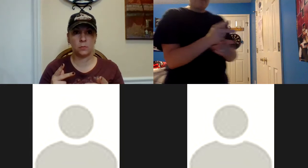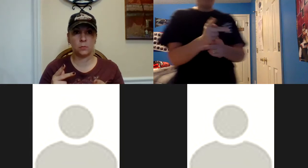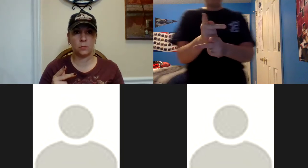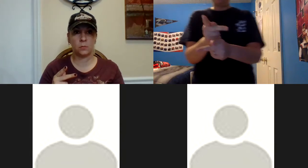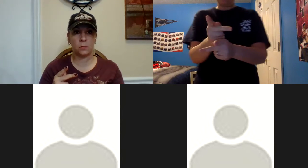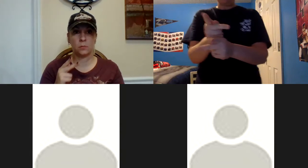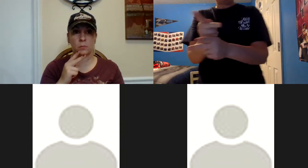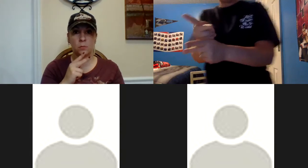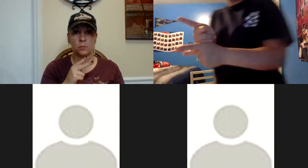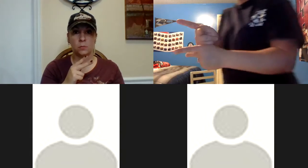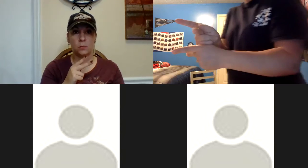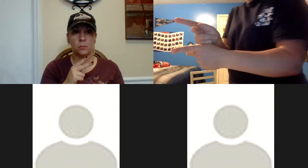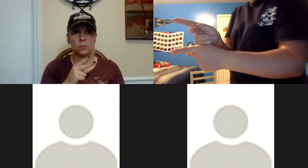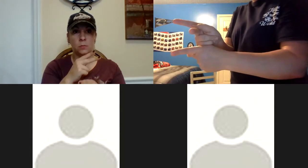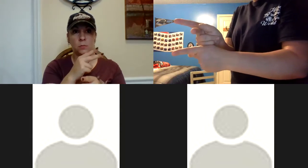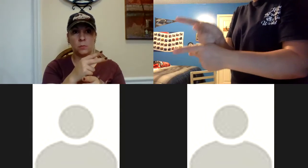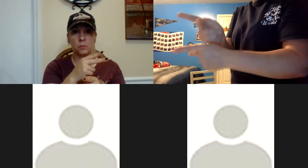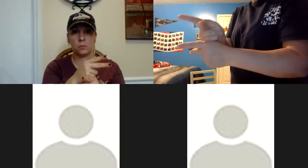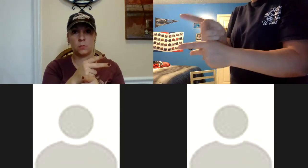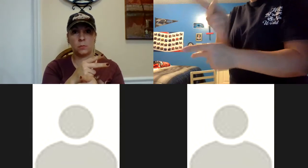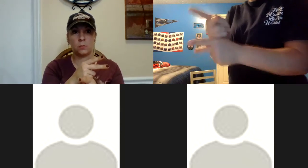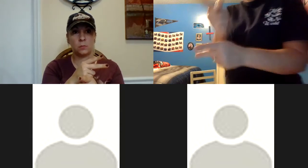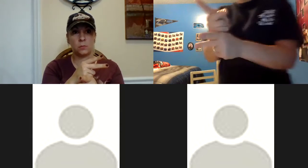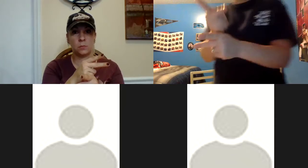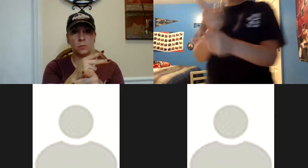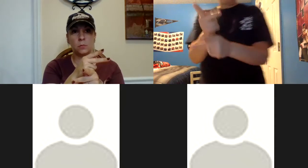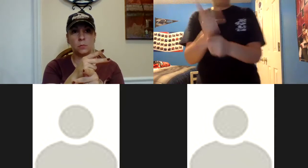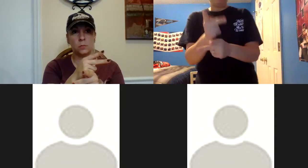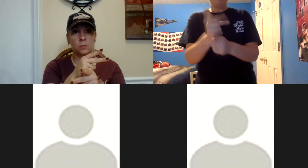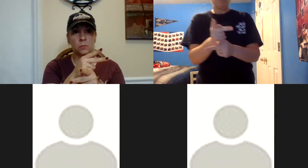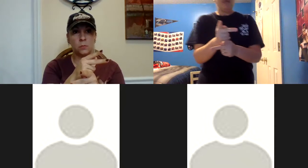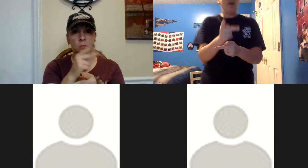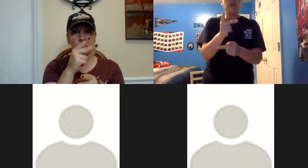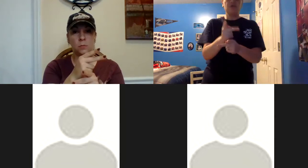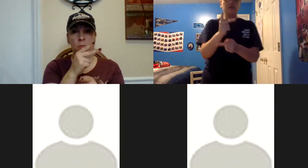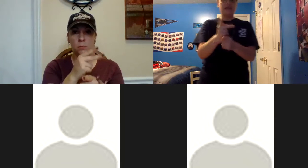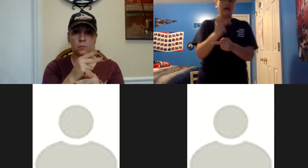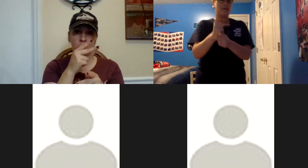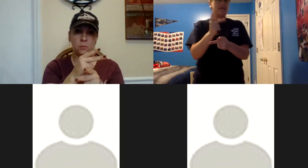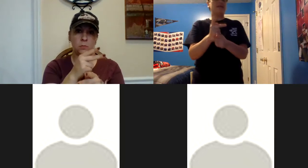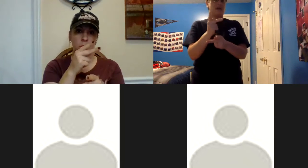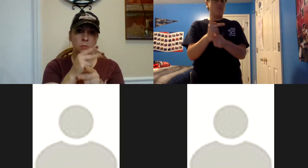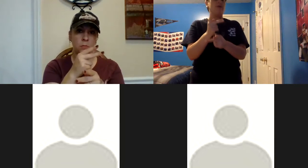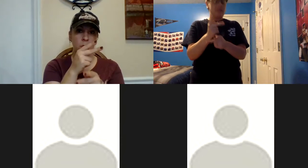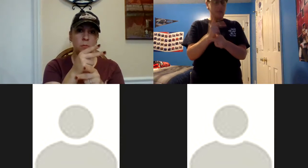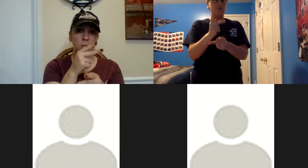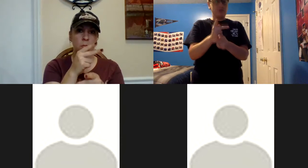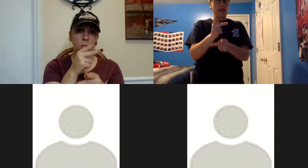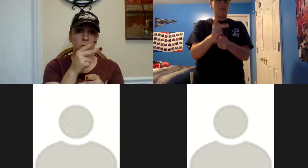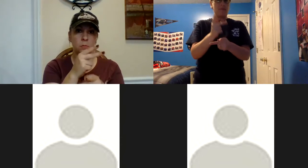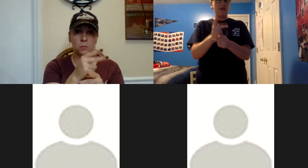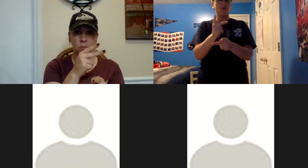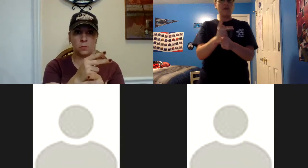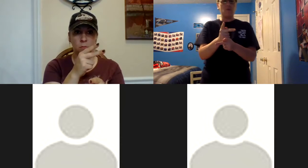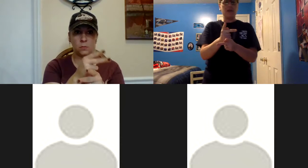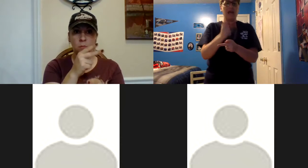top, and you're just stacking them, and you're just tapping. And all you're doing is tapping that top one. Yep, you're just